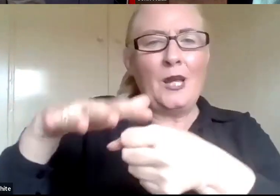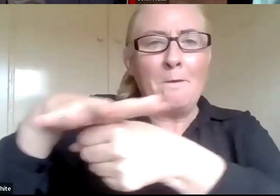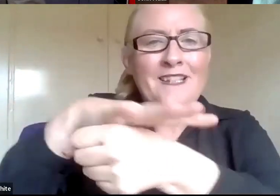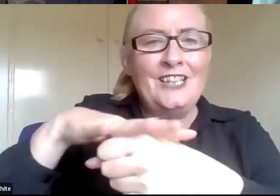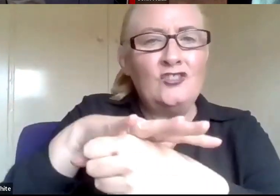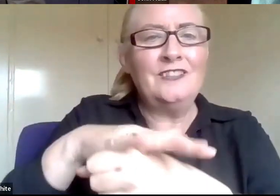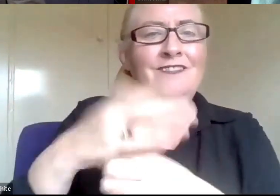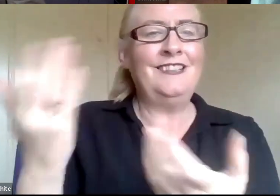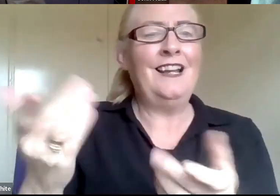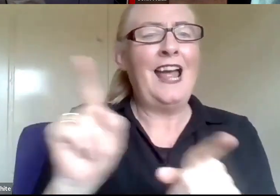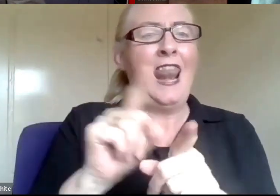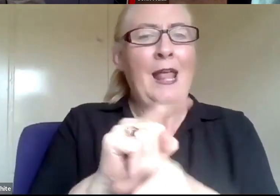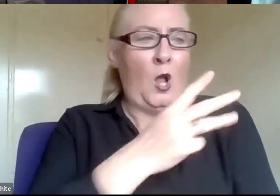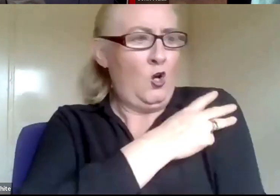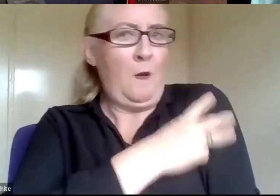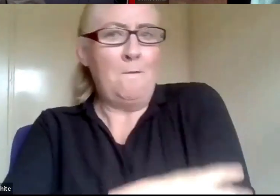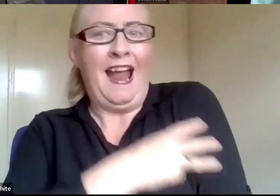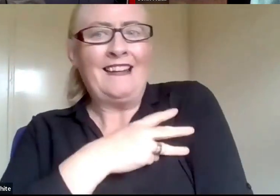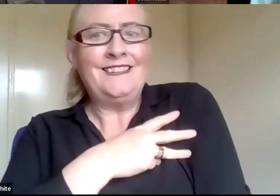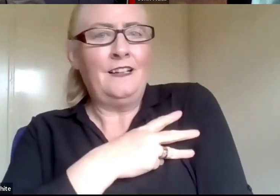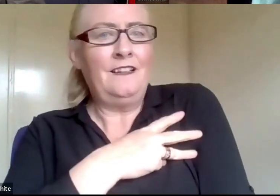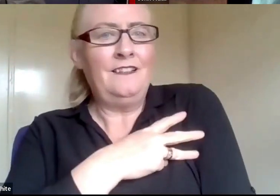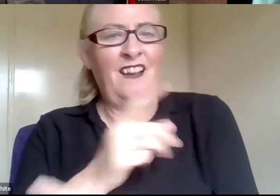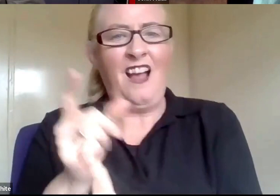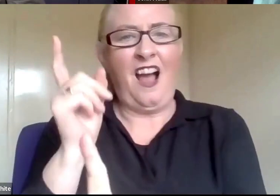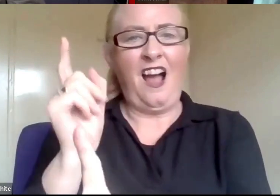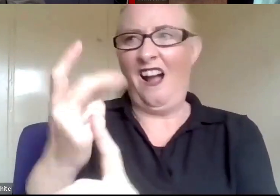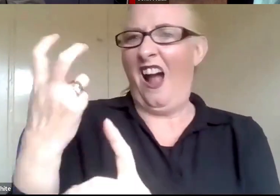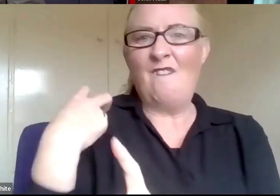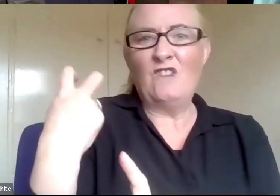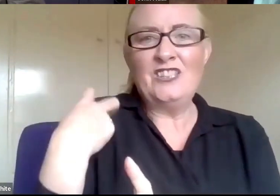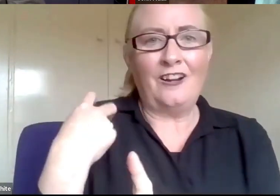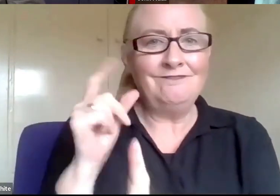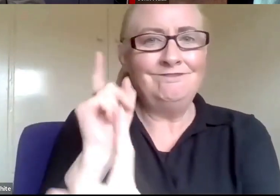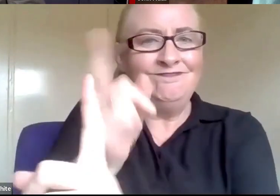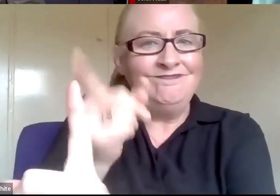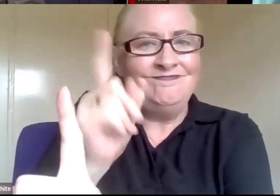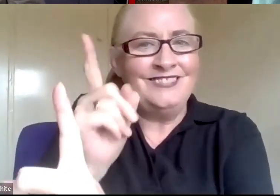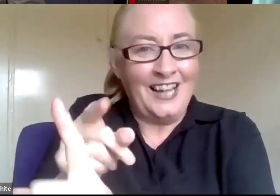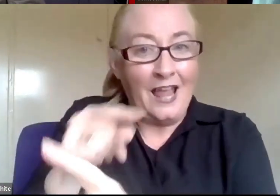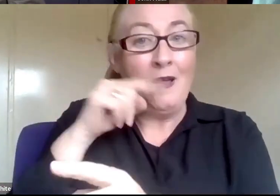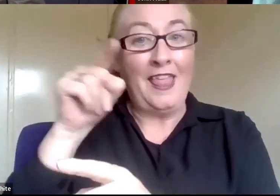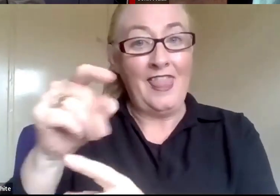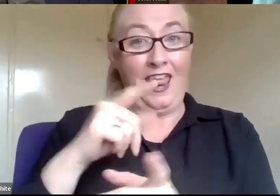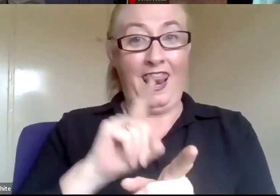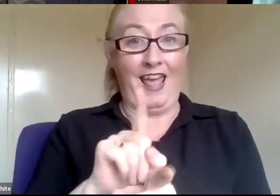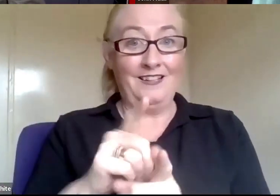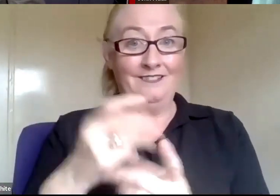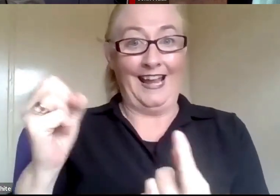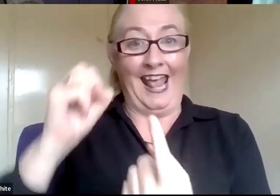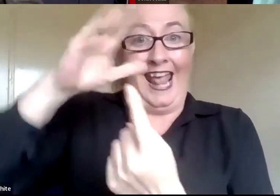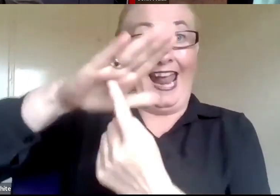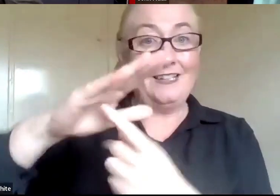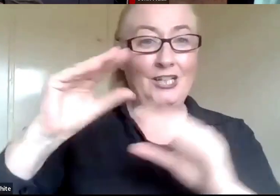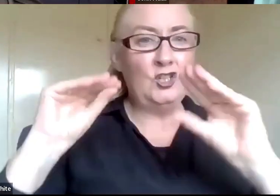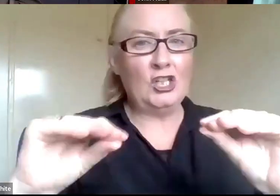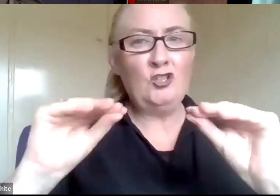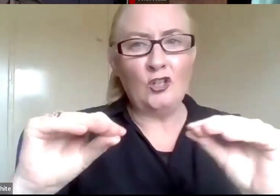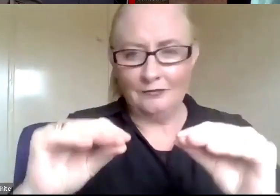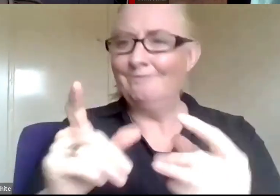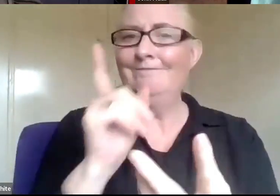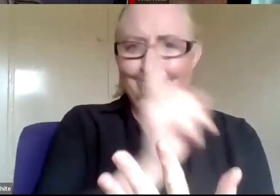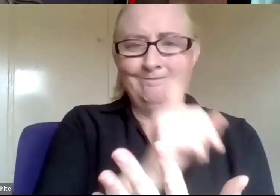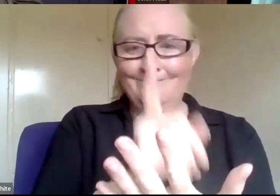it. And then there's the authority of personality, which in its extremely rare form